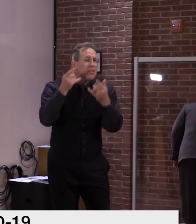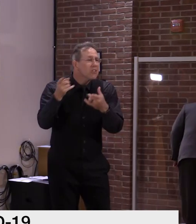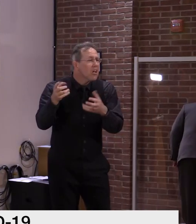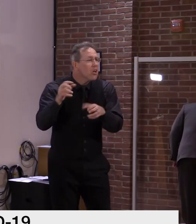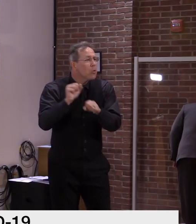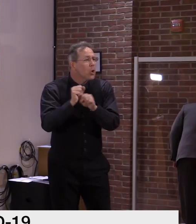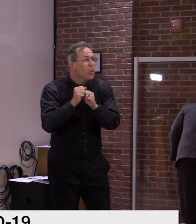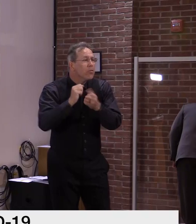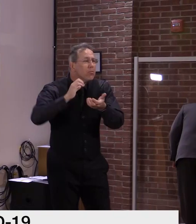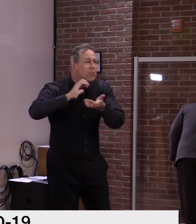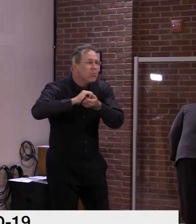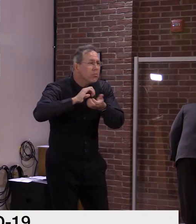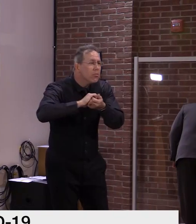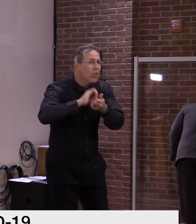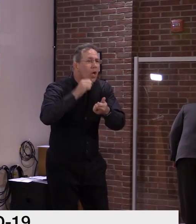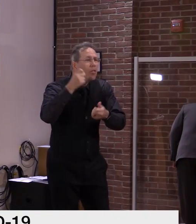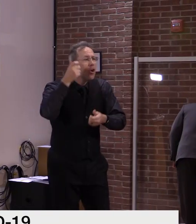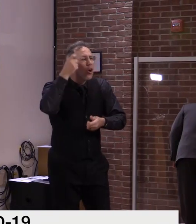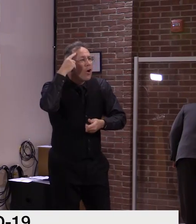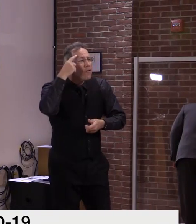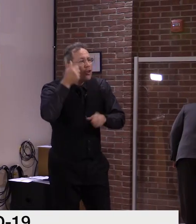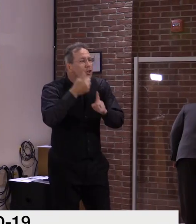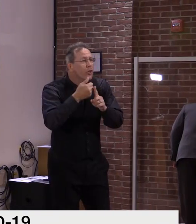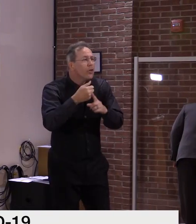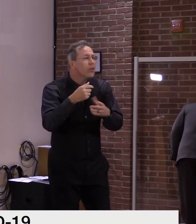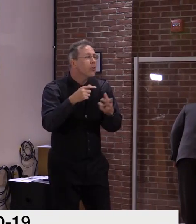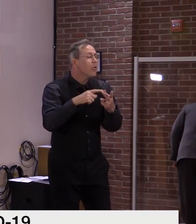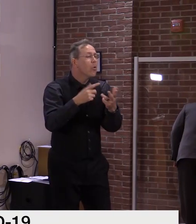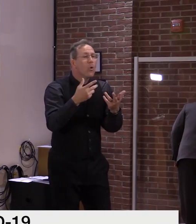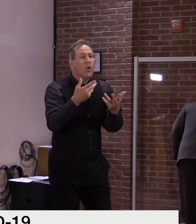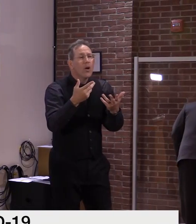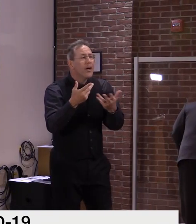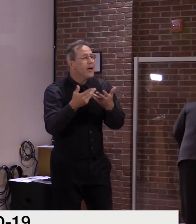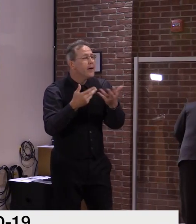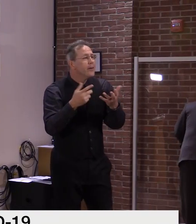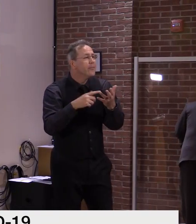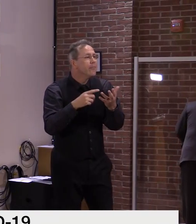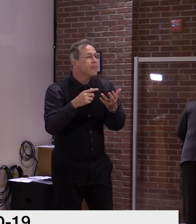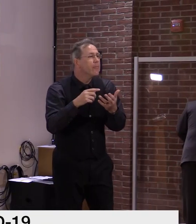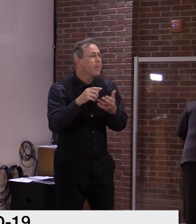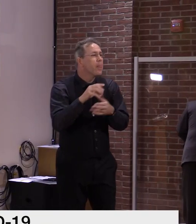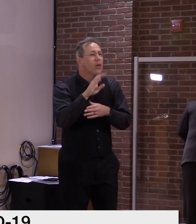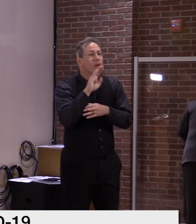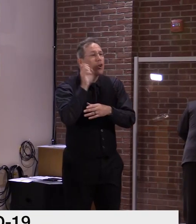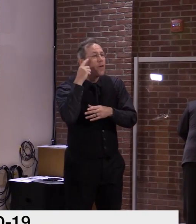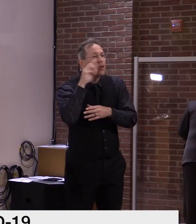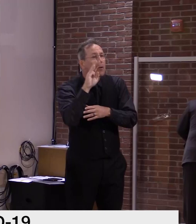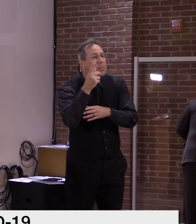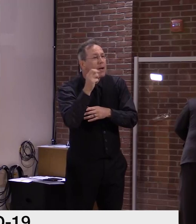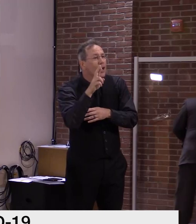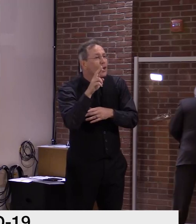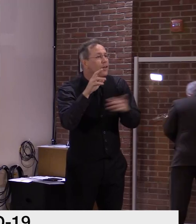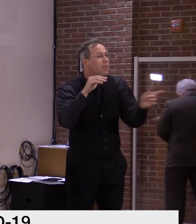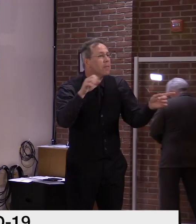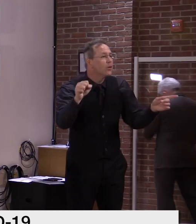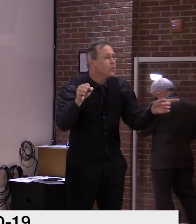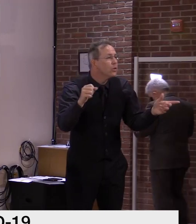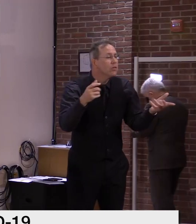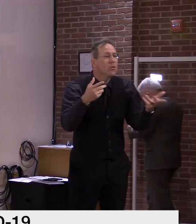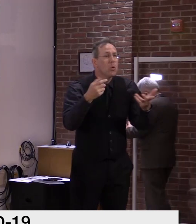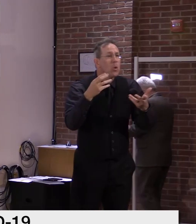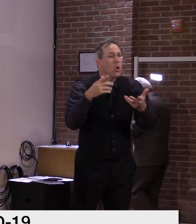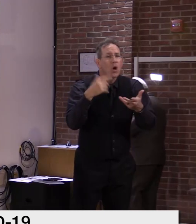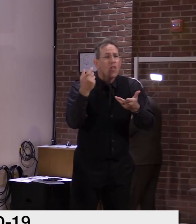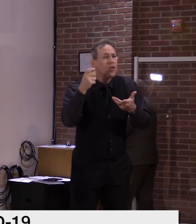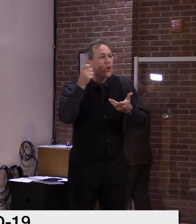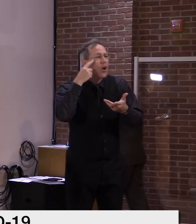who might share your concerns to redirect the party? Or is there a point at